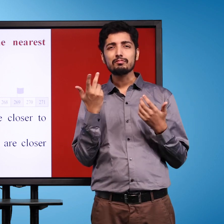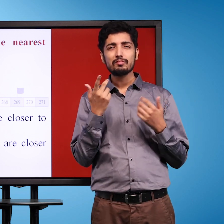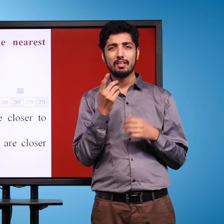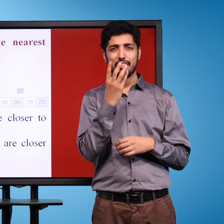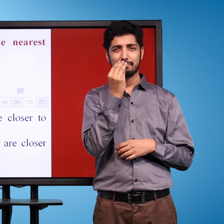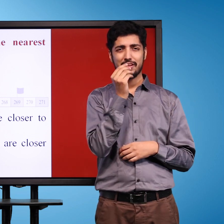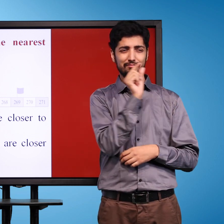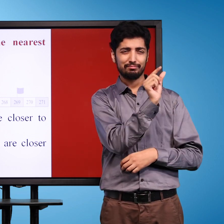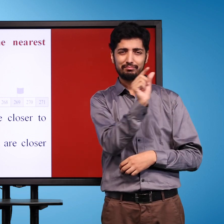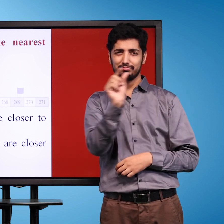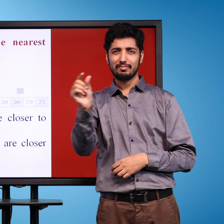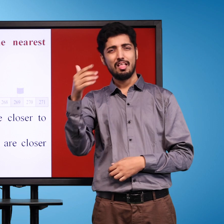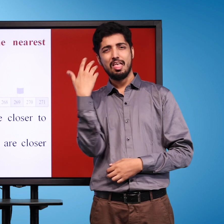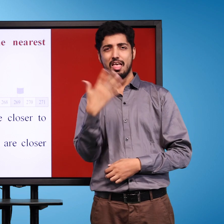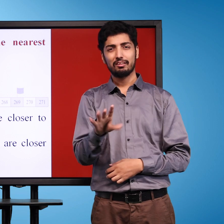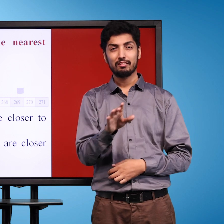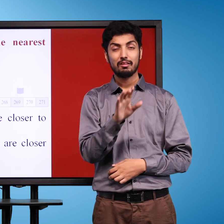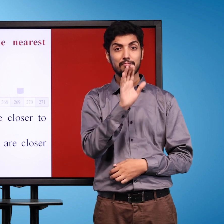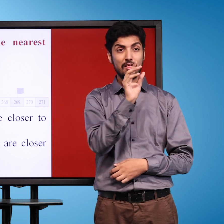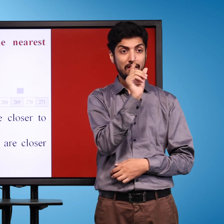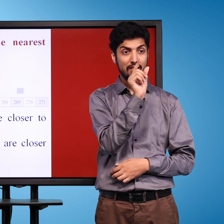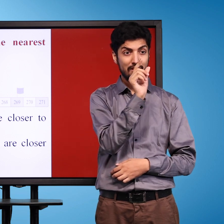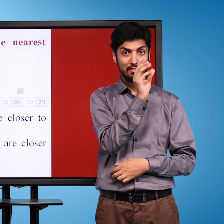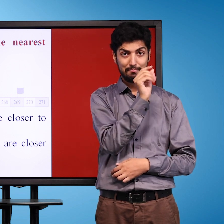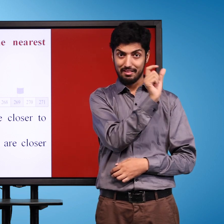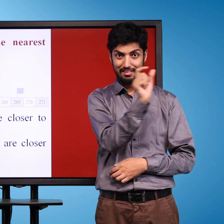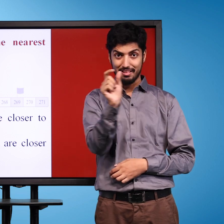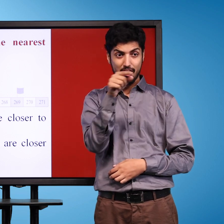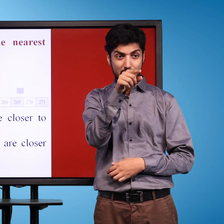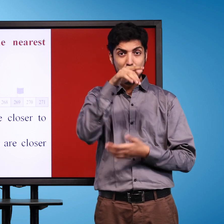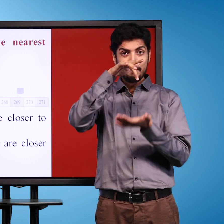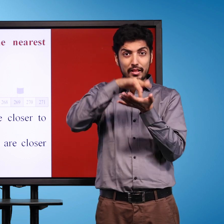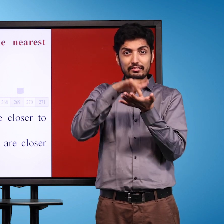Estimating to the nearest tens by rounding off.